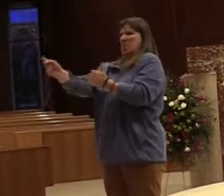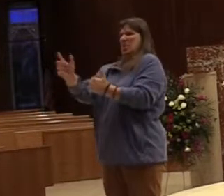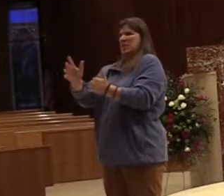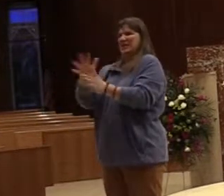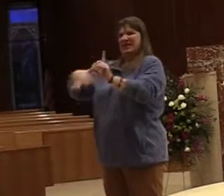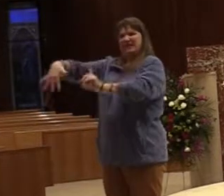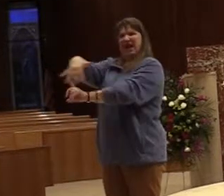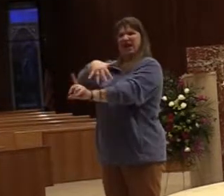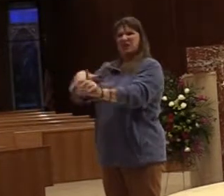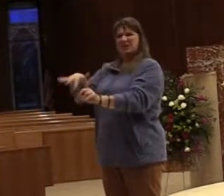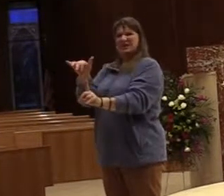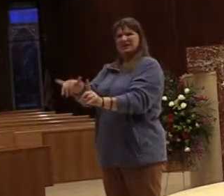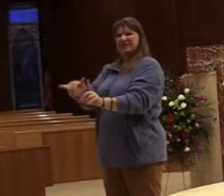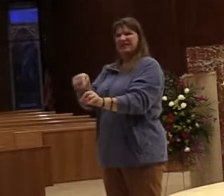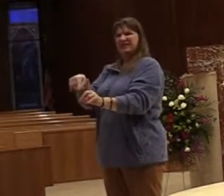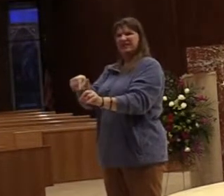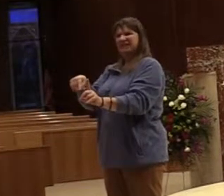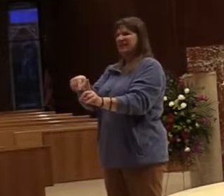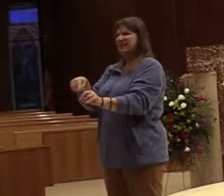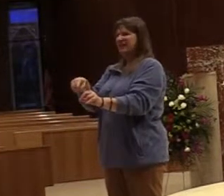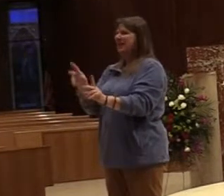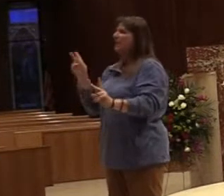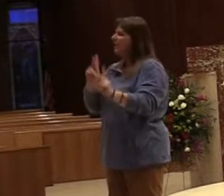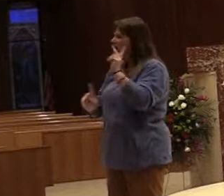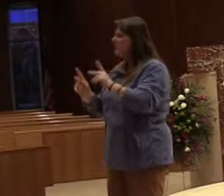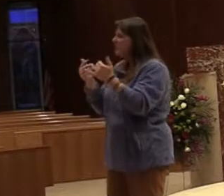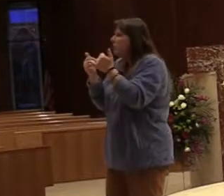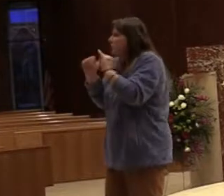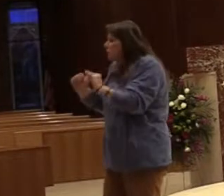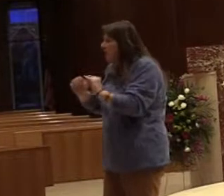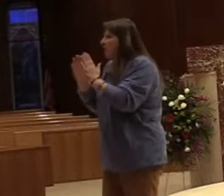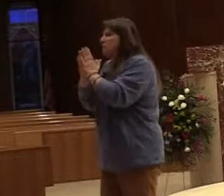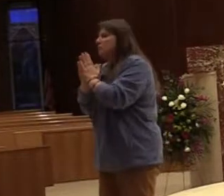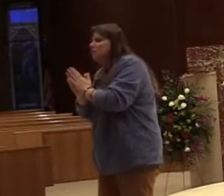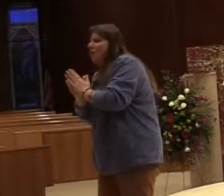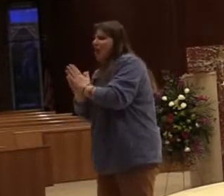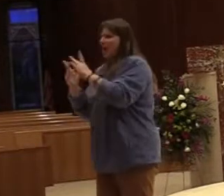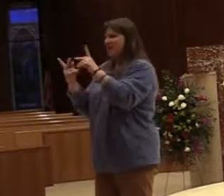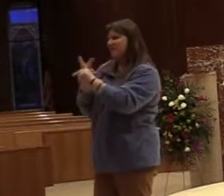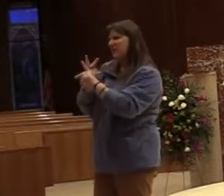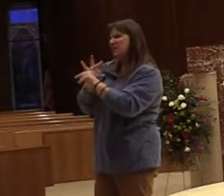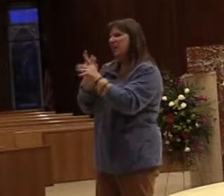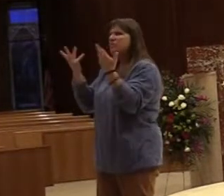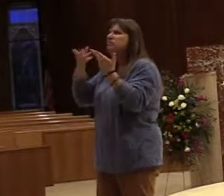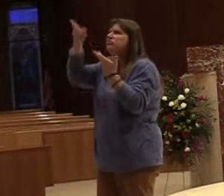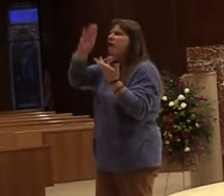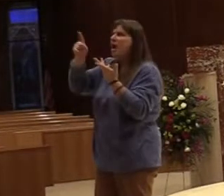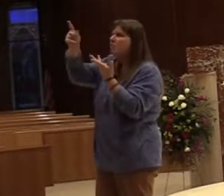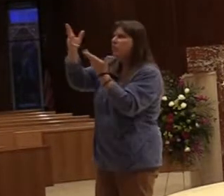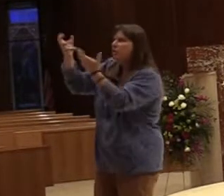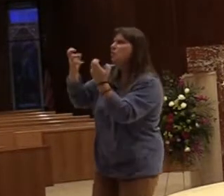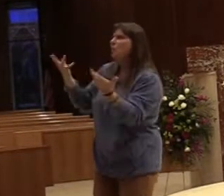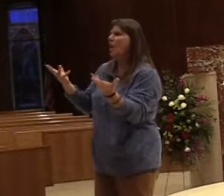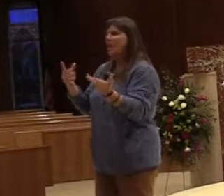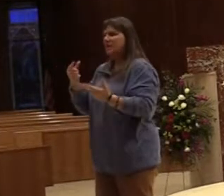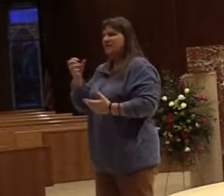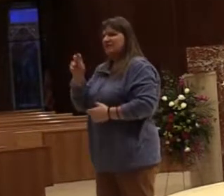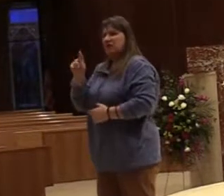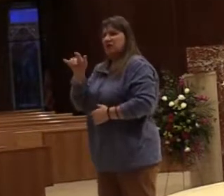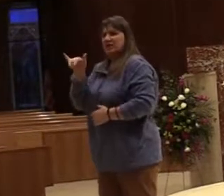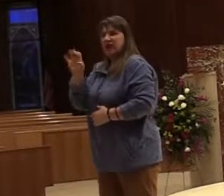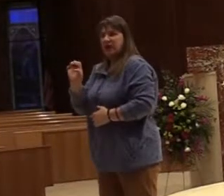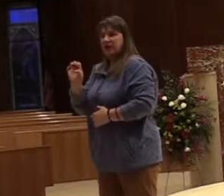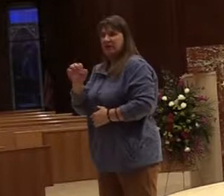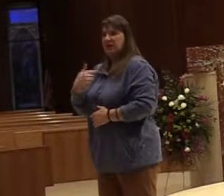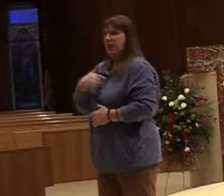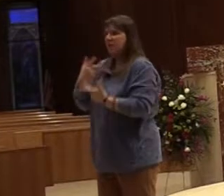been the best place for those who were trying to figure out what truth was about coming to God. These Gentiles who didn't believe the monotheistic